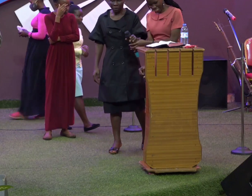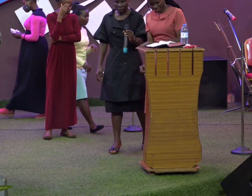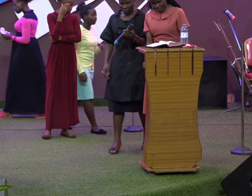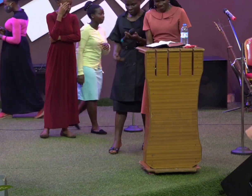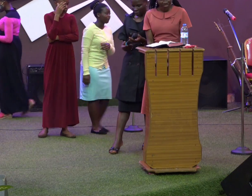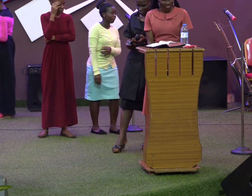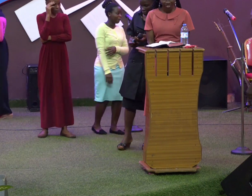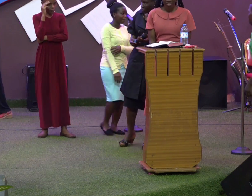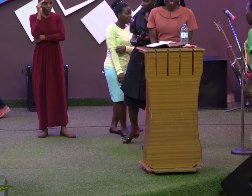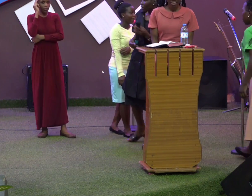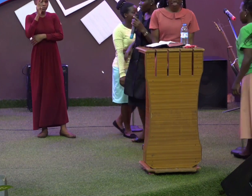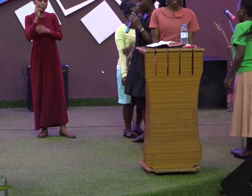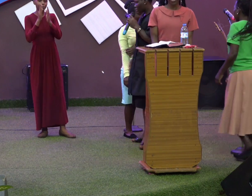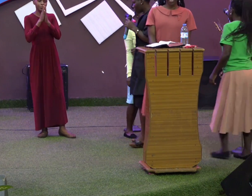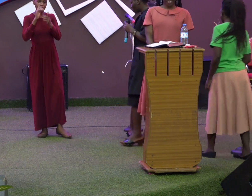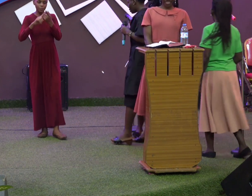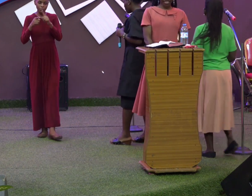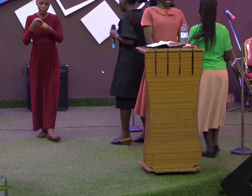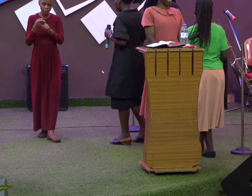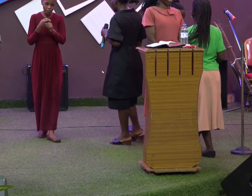Tugenda kusaba Oluganda.